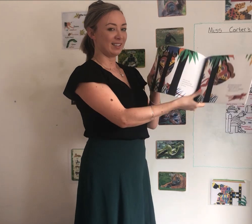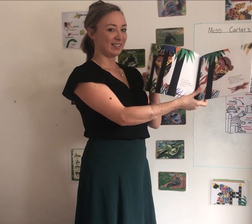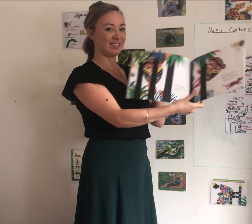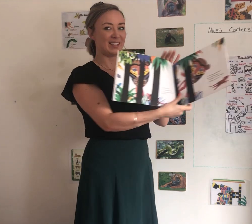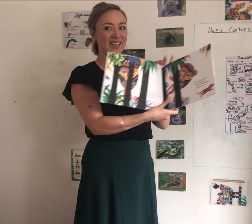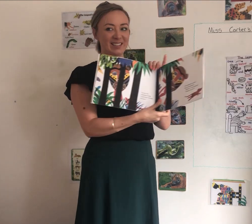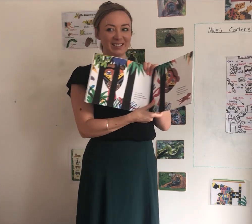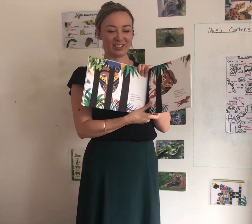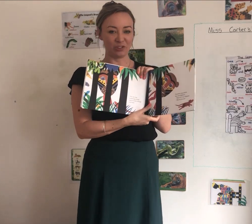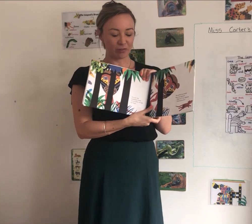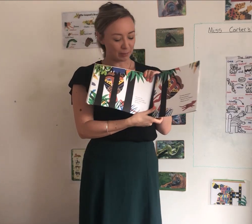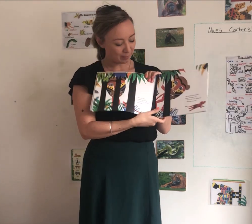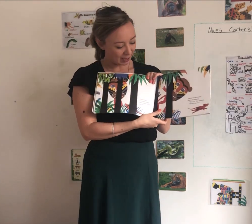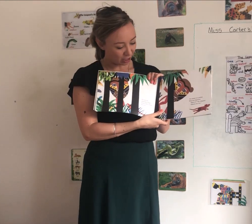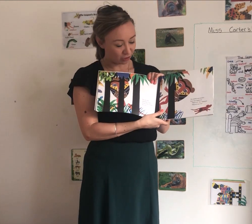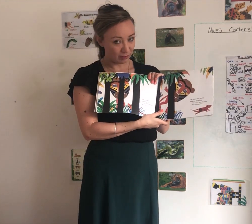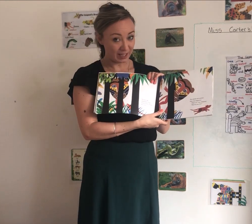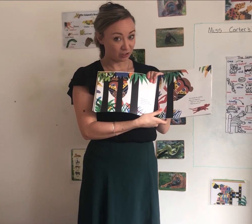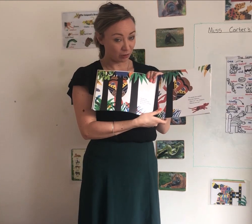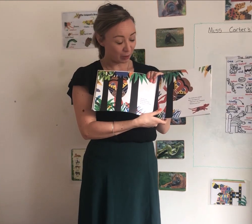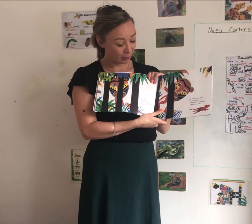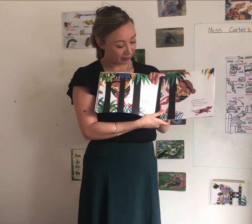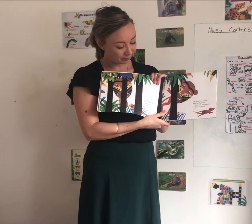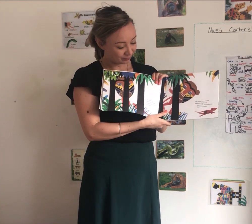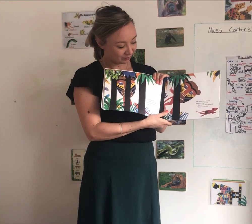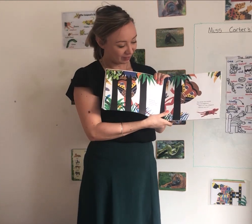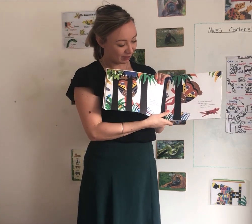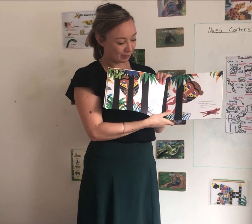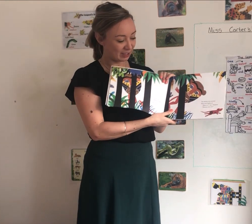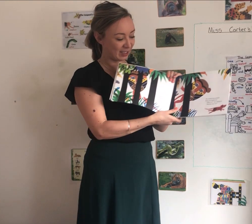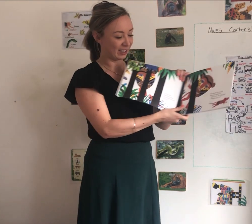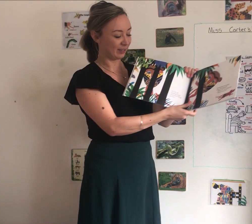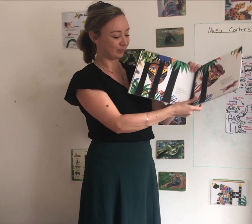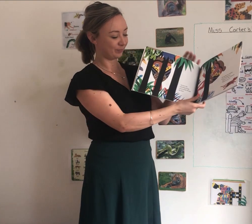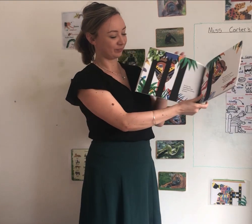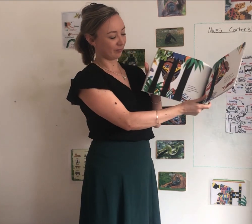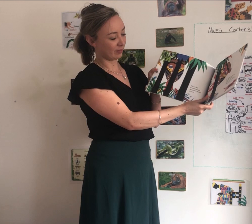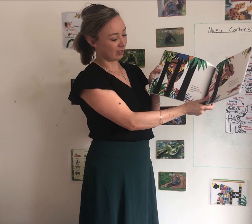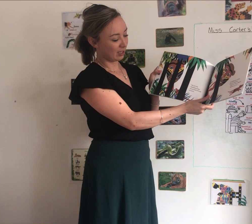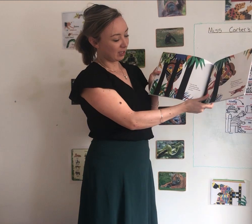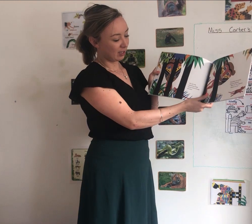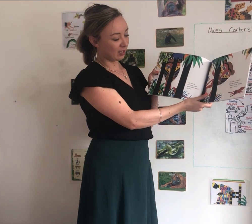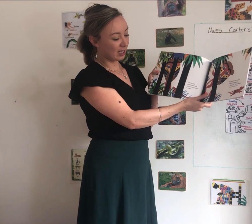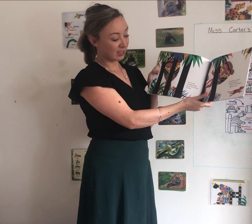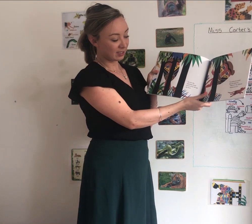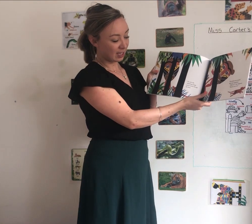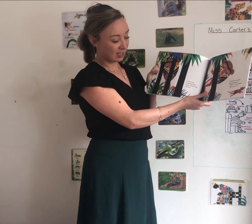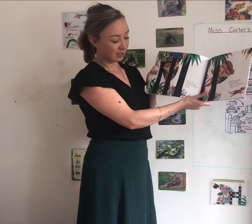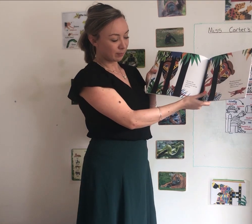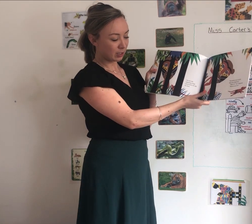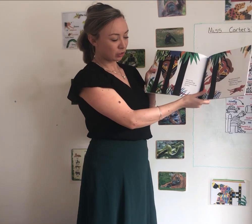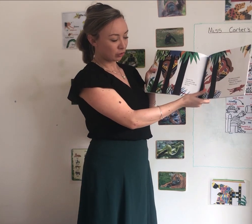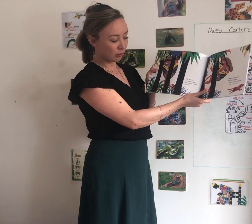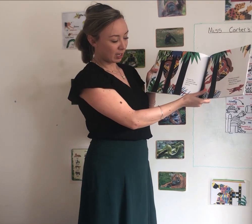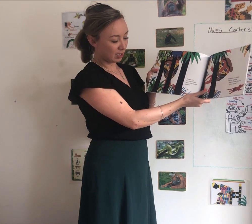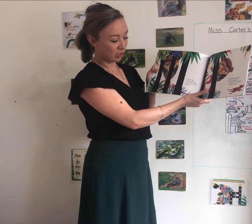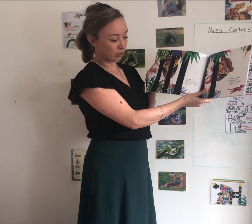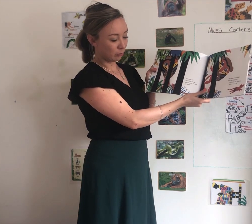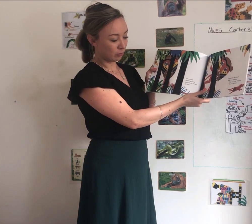Ah, yes. Do you remember Astroboa, the monkey? The next day, something strange moved